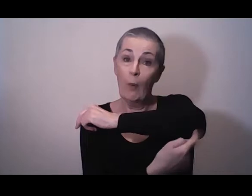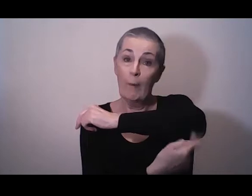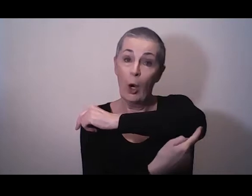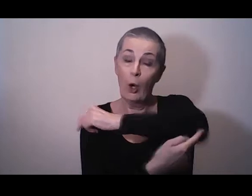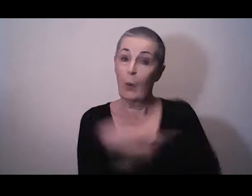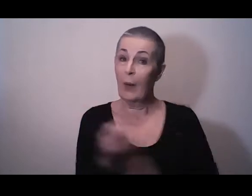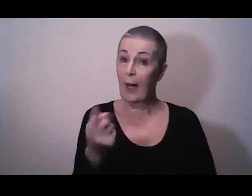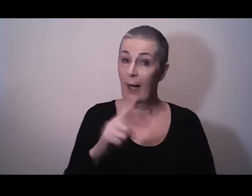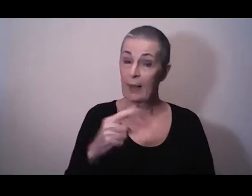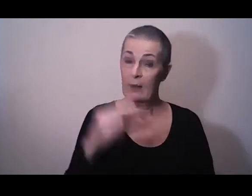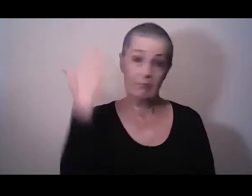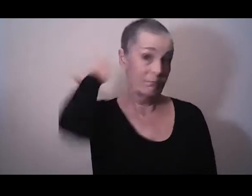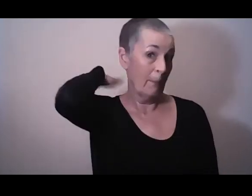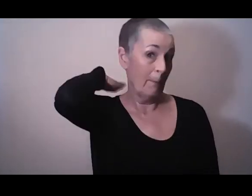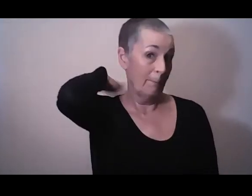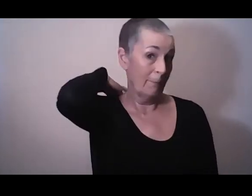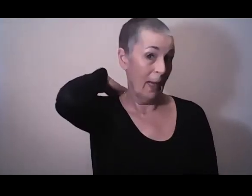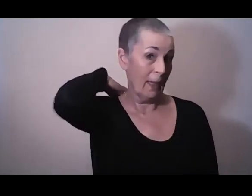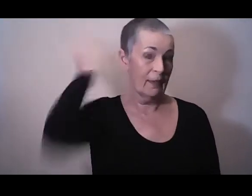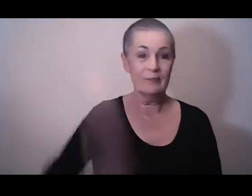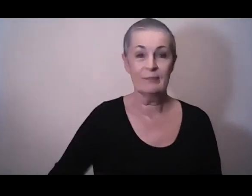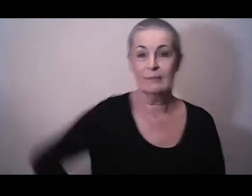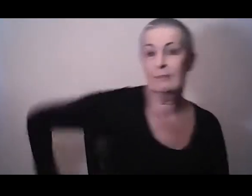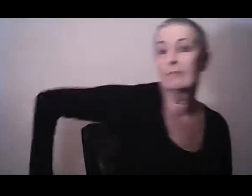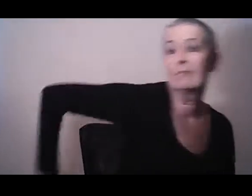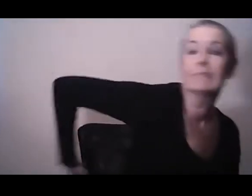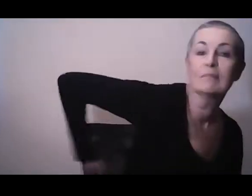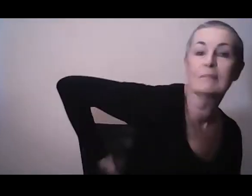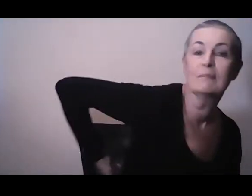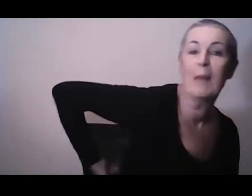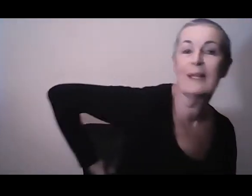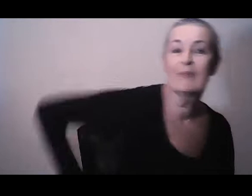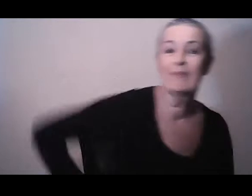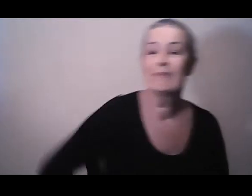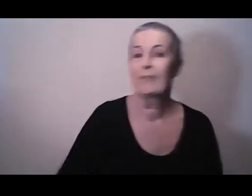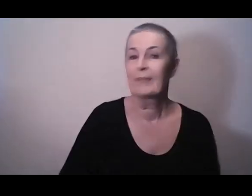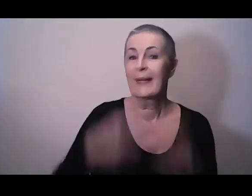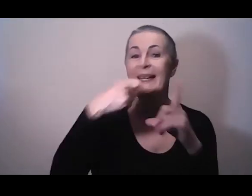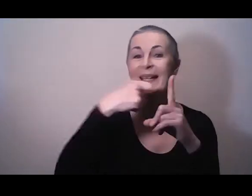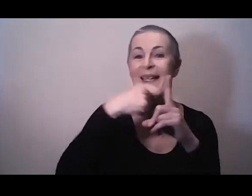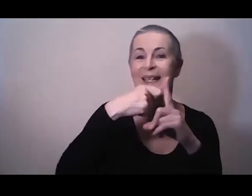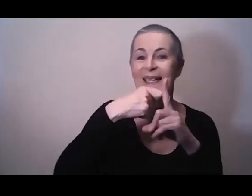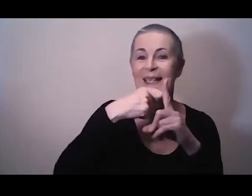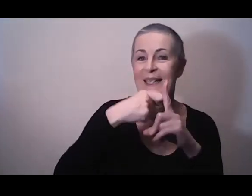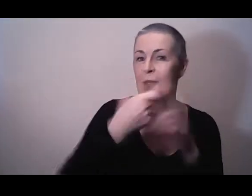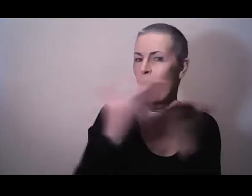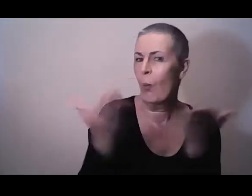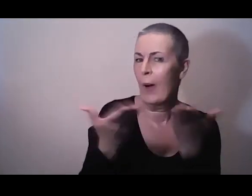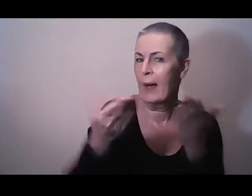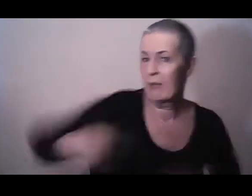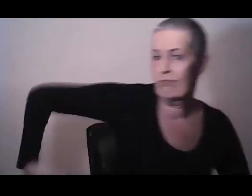Yeah. So it's good, when I say the back, it's good for your kidneys, which are here in your